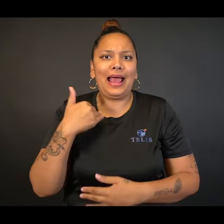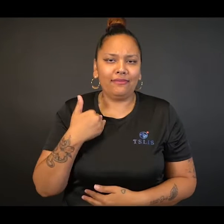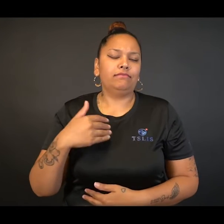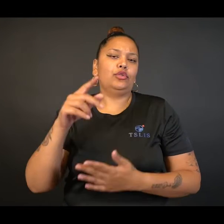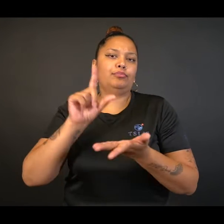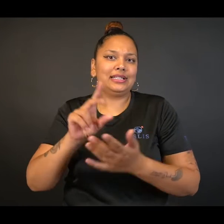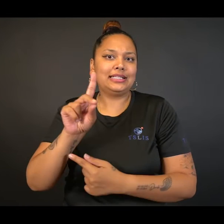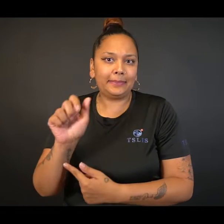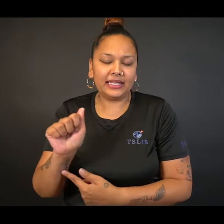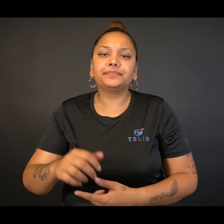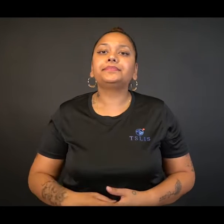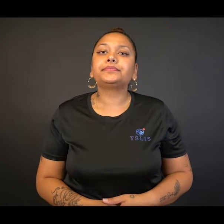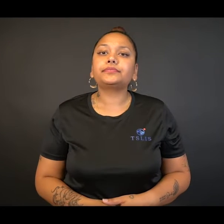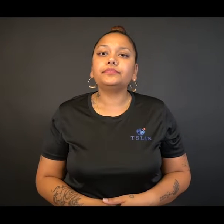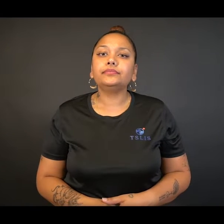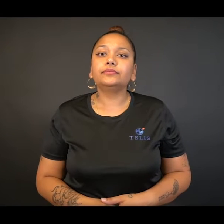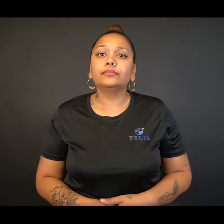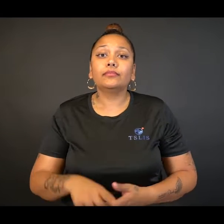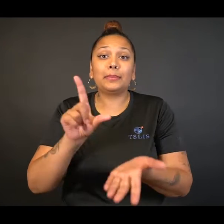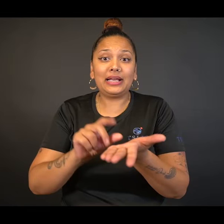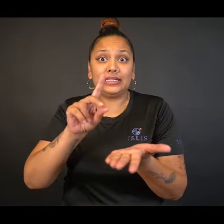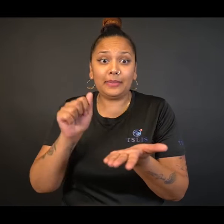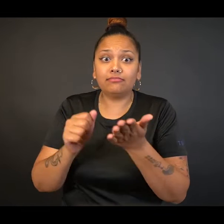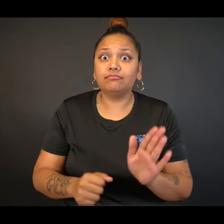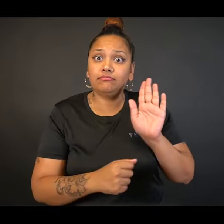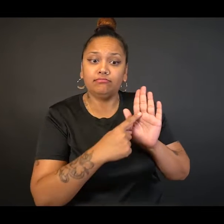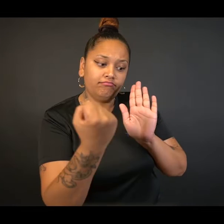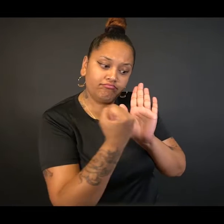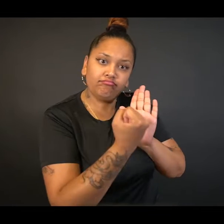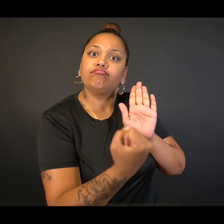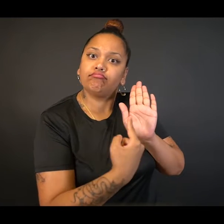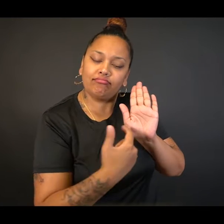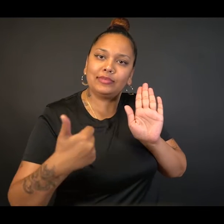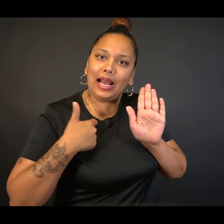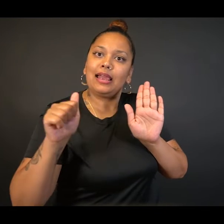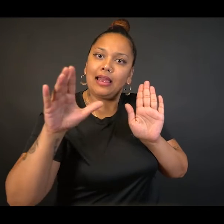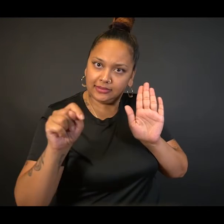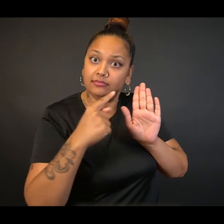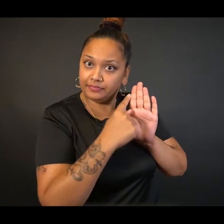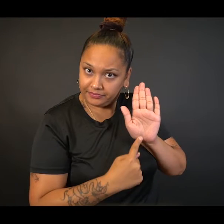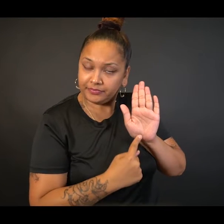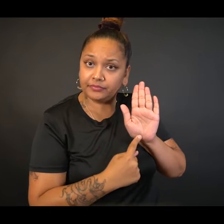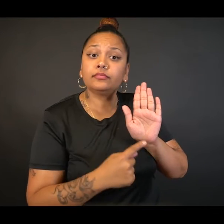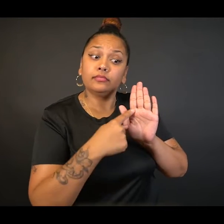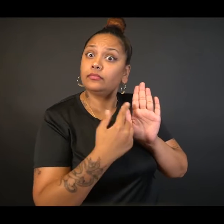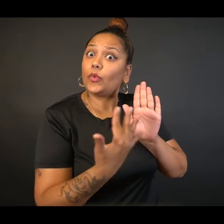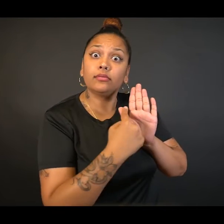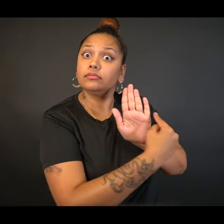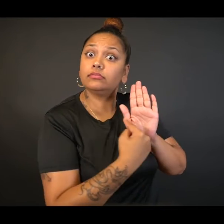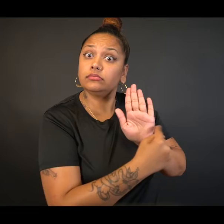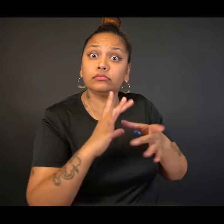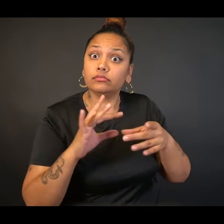disability. Print or perceptual disabilities are defined in the Canadian Copyright Act. According to the Act,